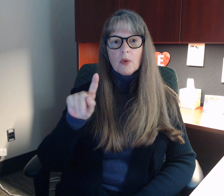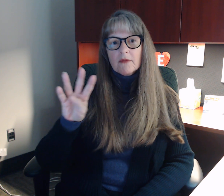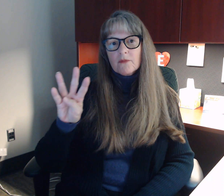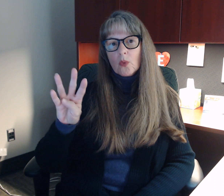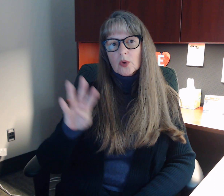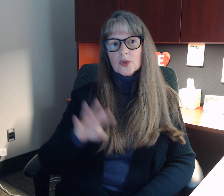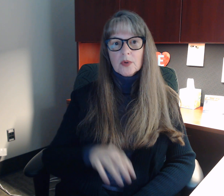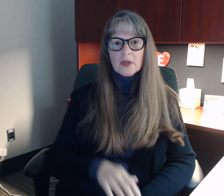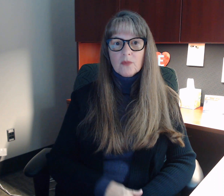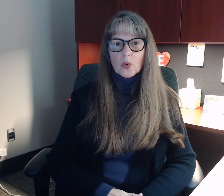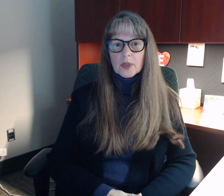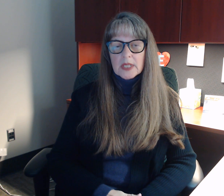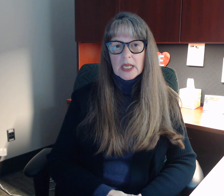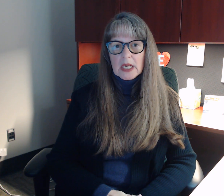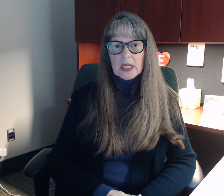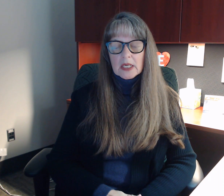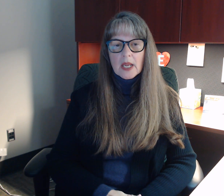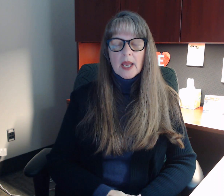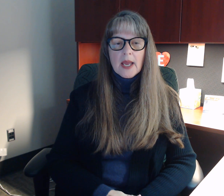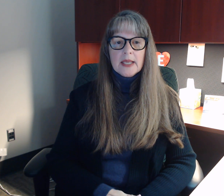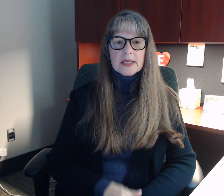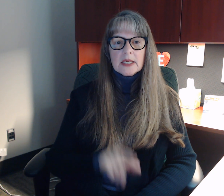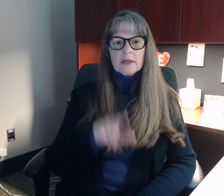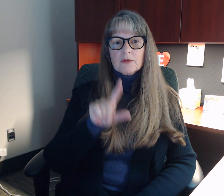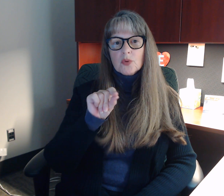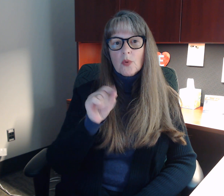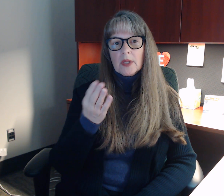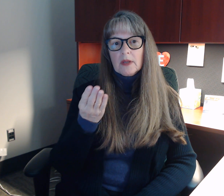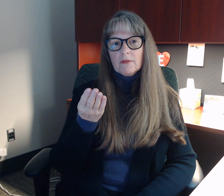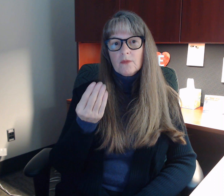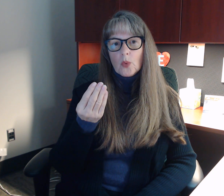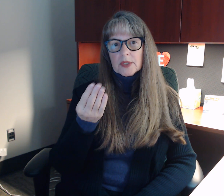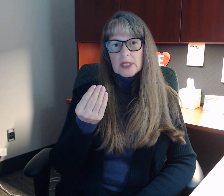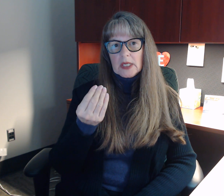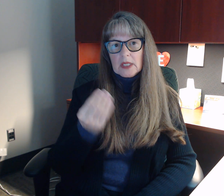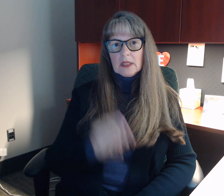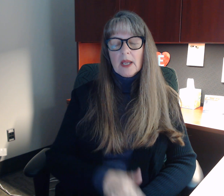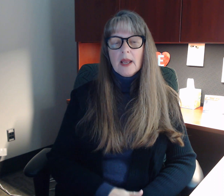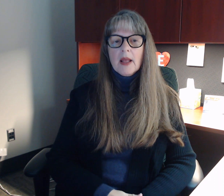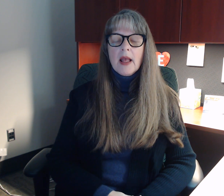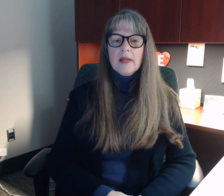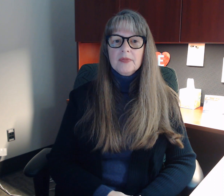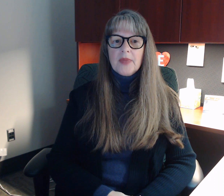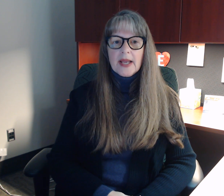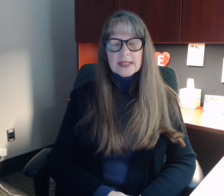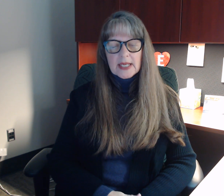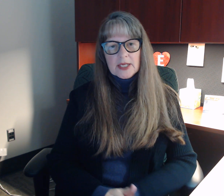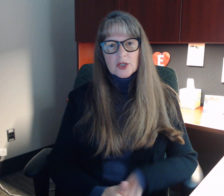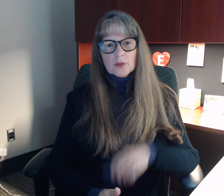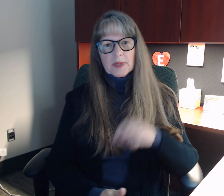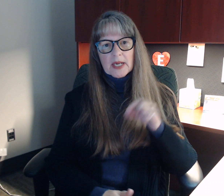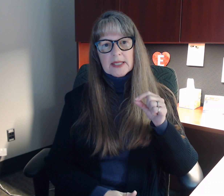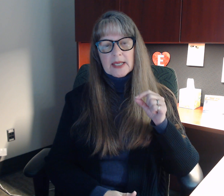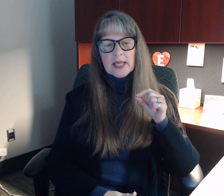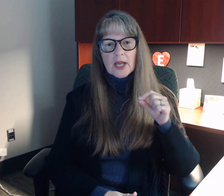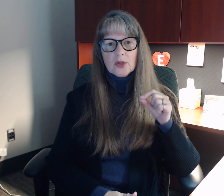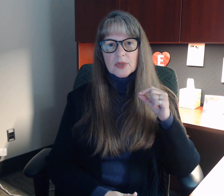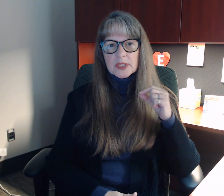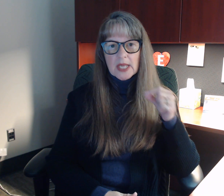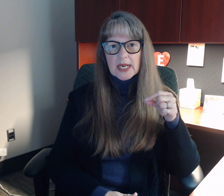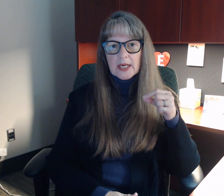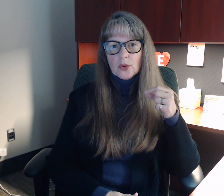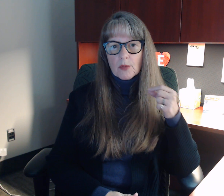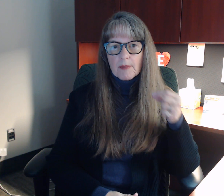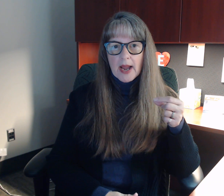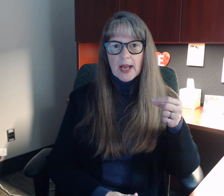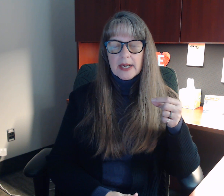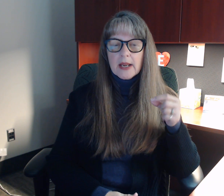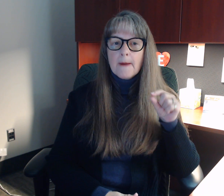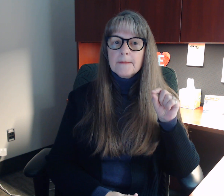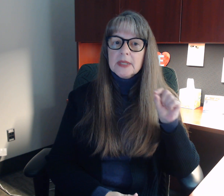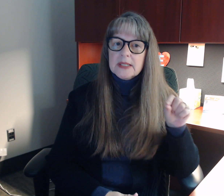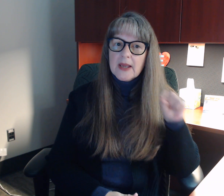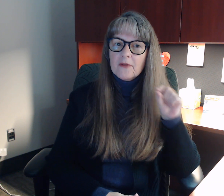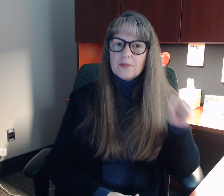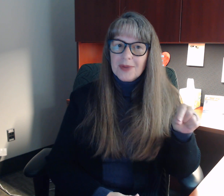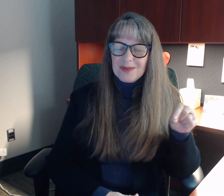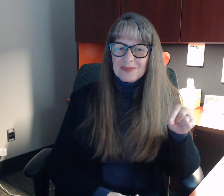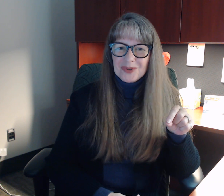2014, 2014 instead of 2014. And that's easier because that's how you say it in your mind. But deaf people